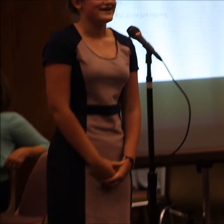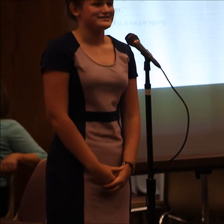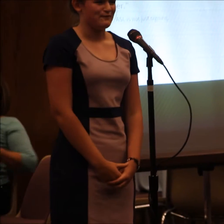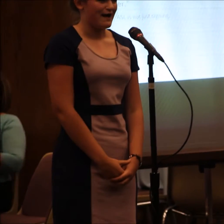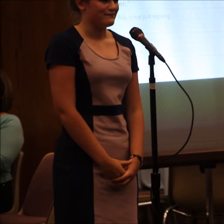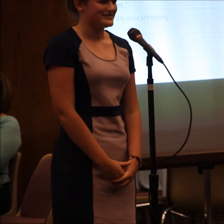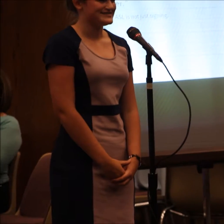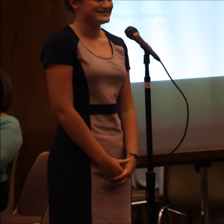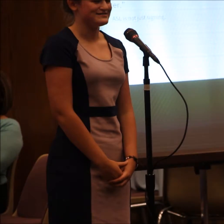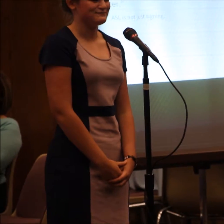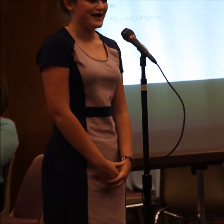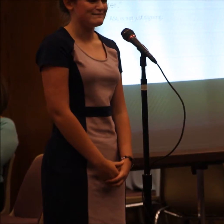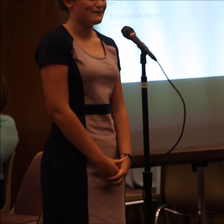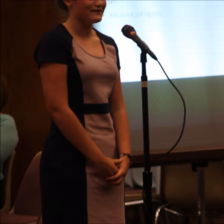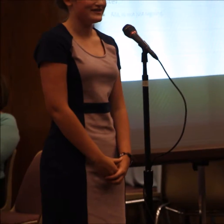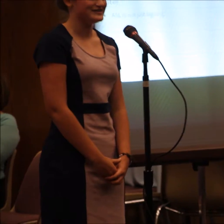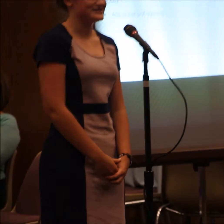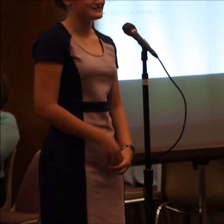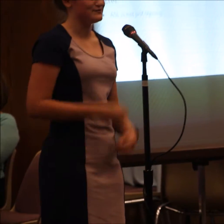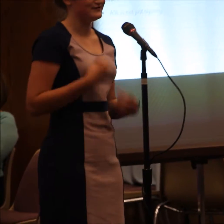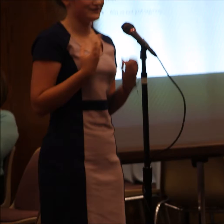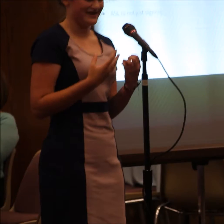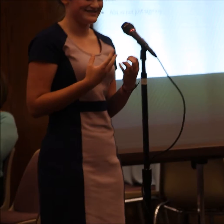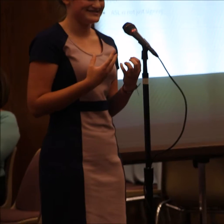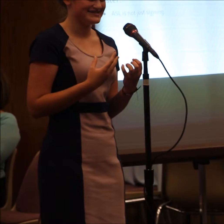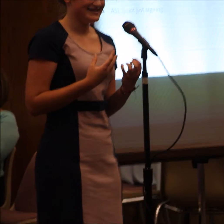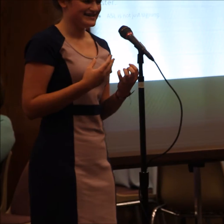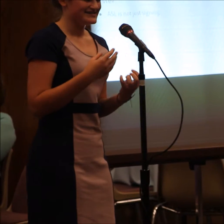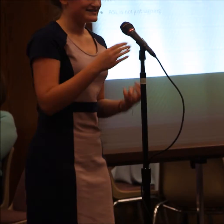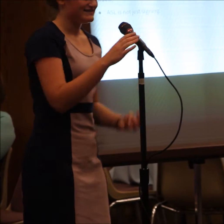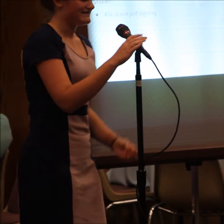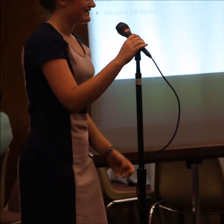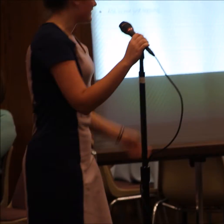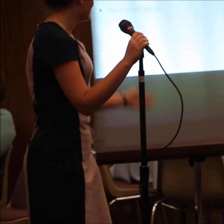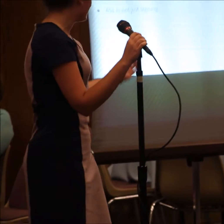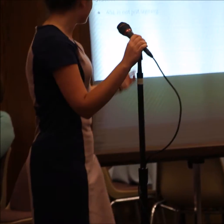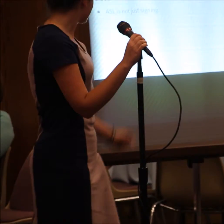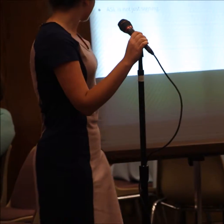realized, wow, this is way more than just moving your hands. So,